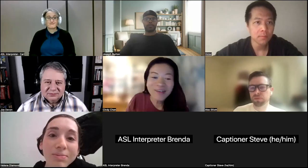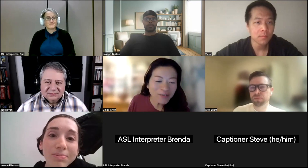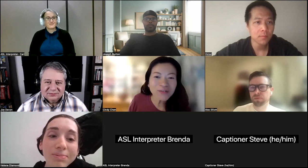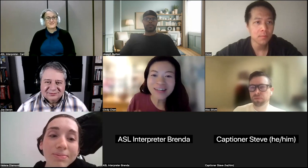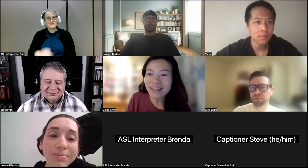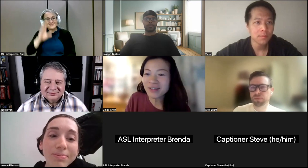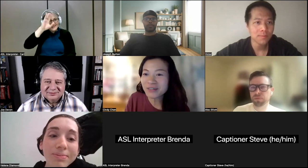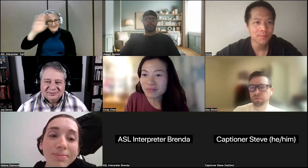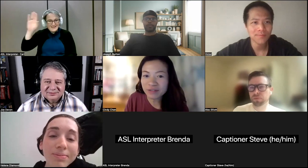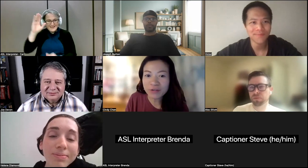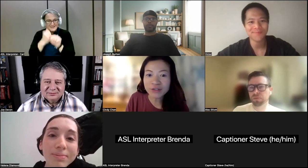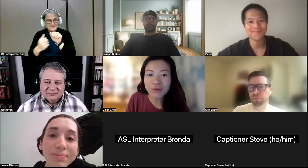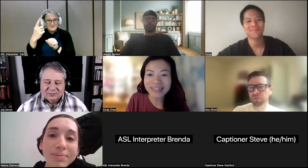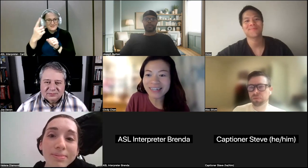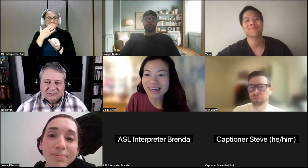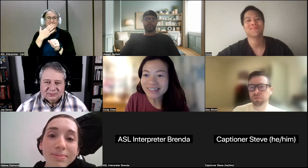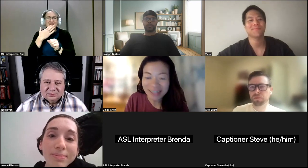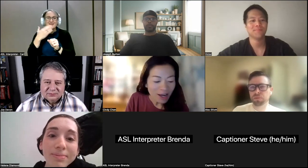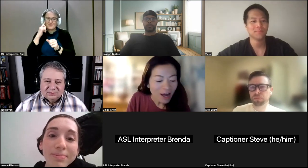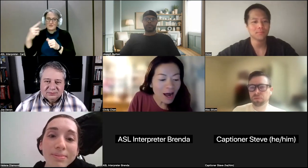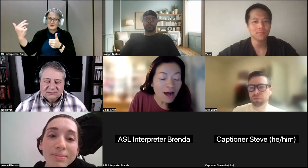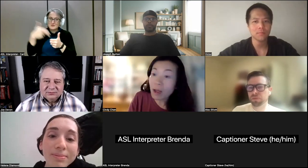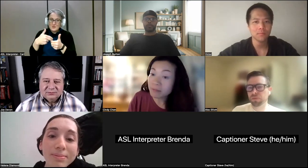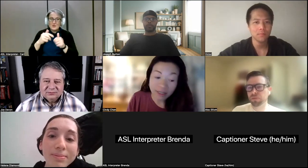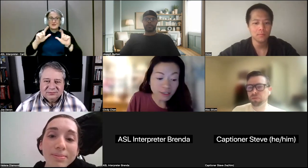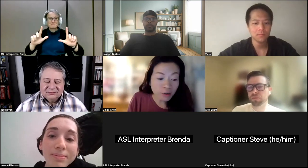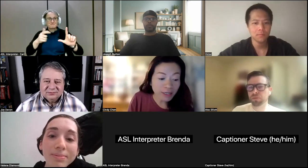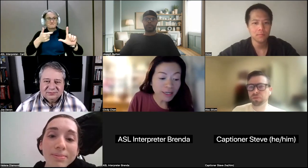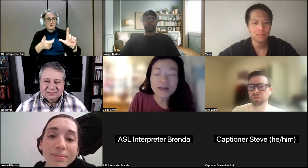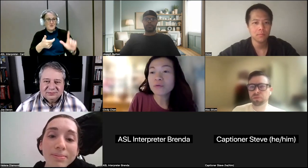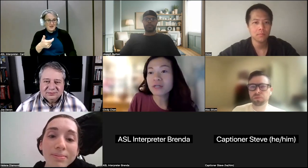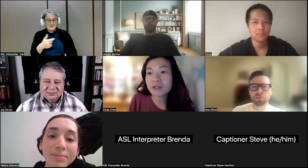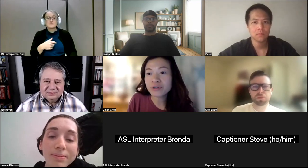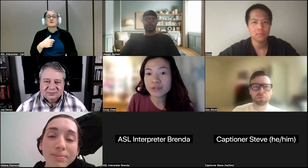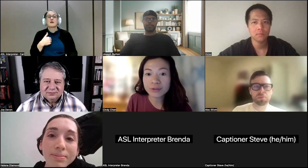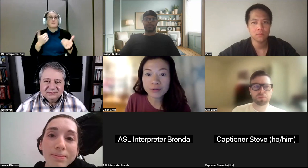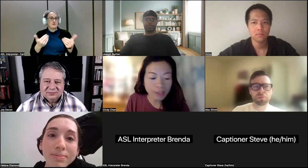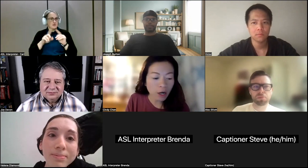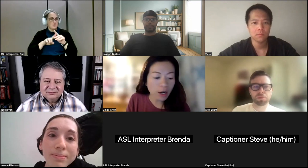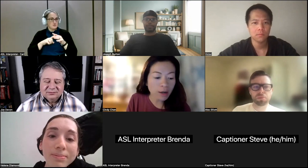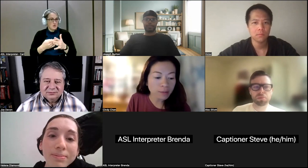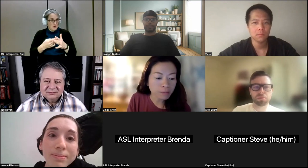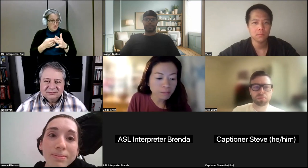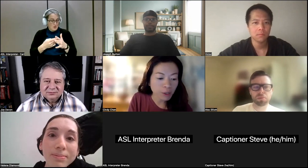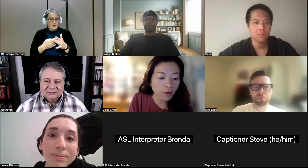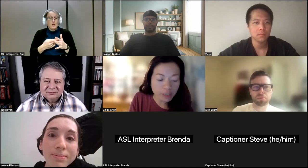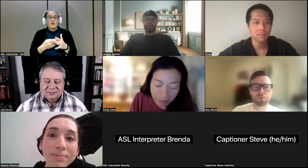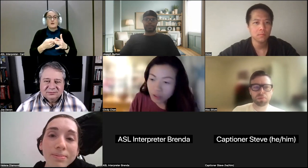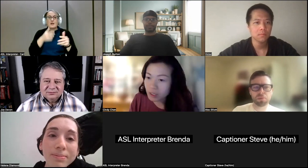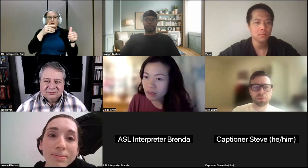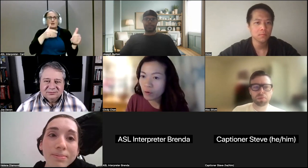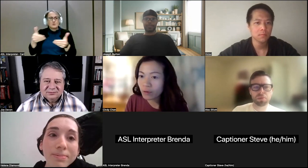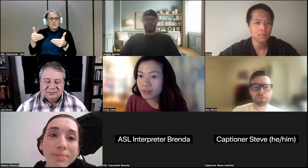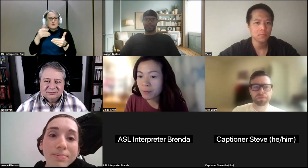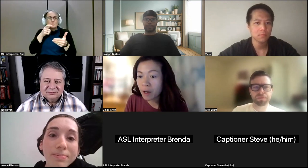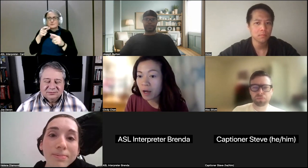Hello, everyone. Thank you so much for joining us. I'm going to get started, and I want to introduce, our speaker